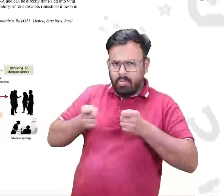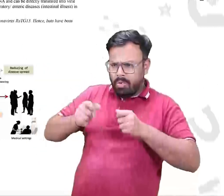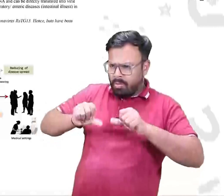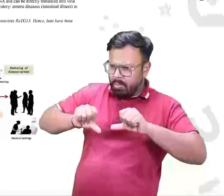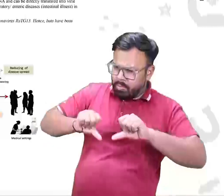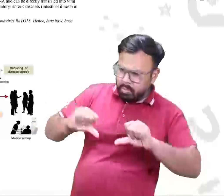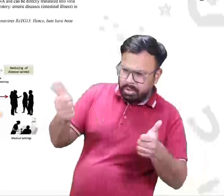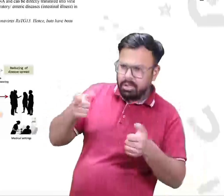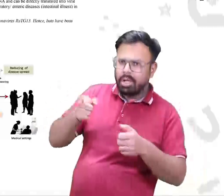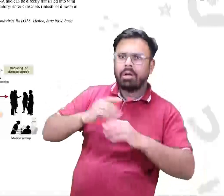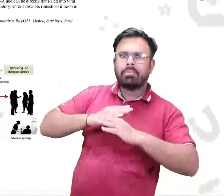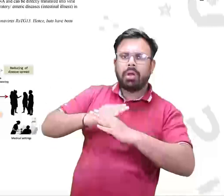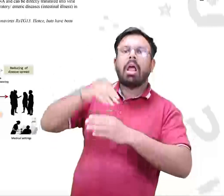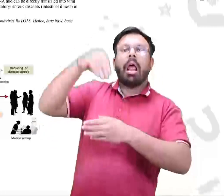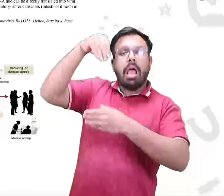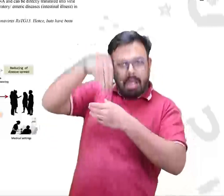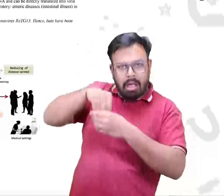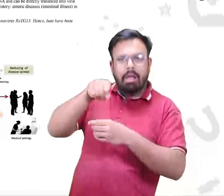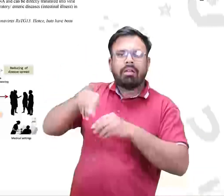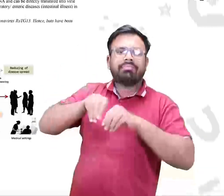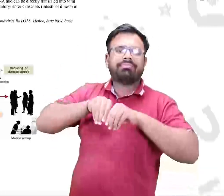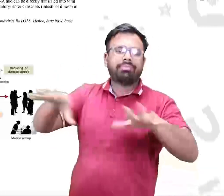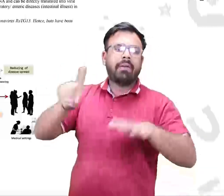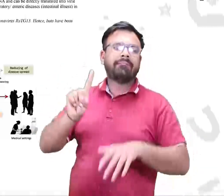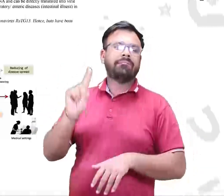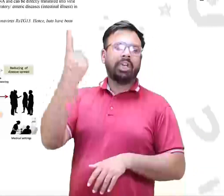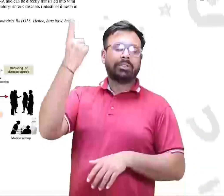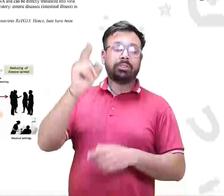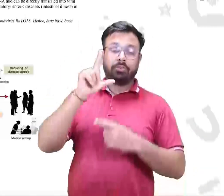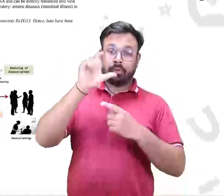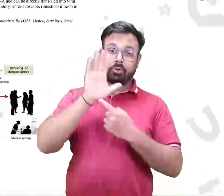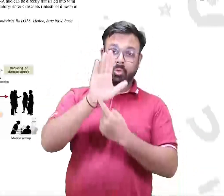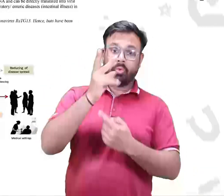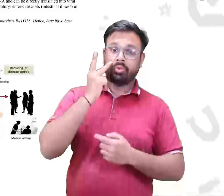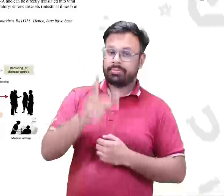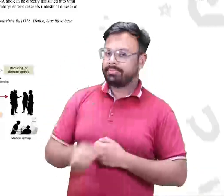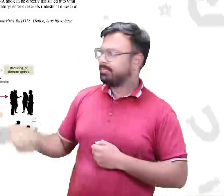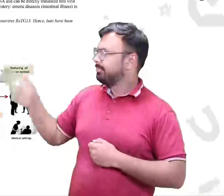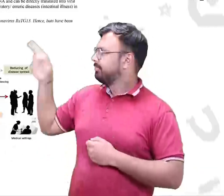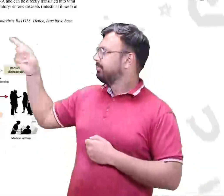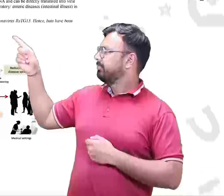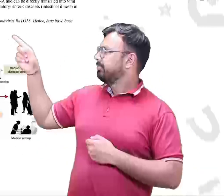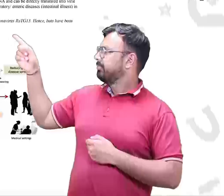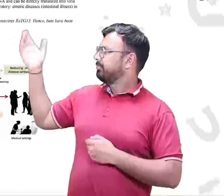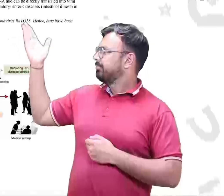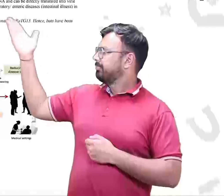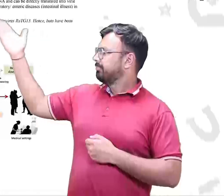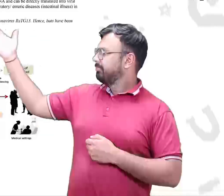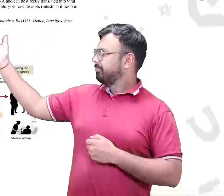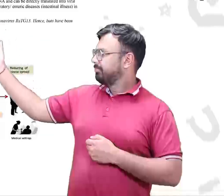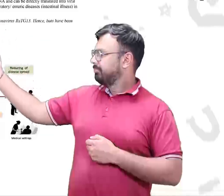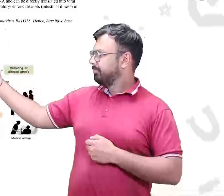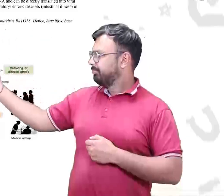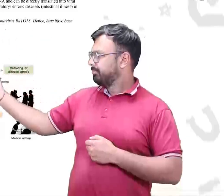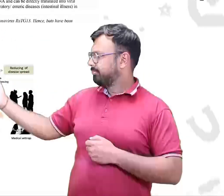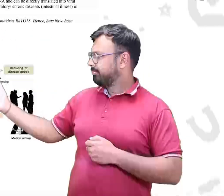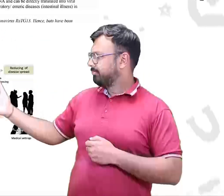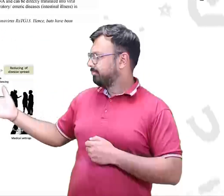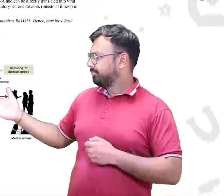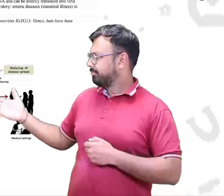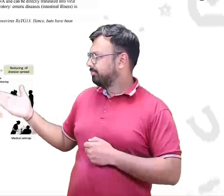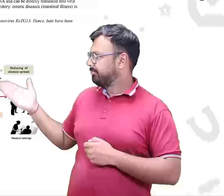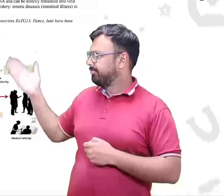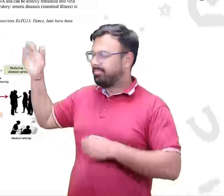Hence, bats have been identified as which source of genetically different